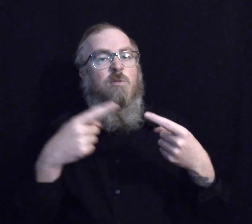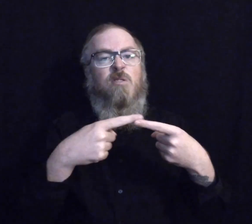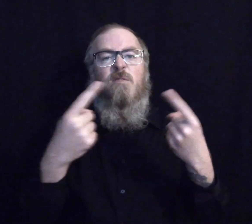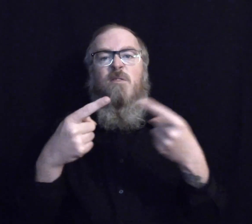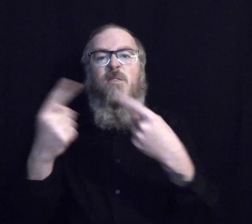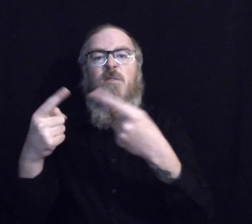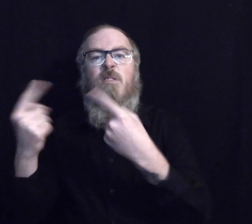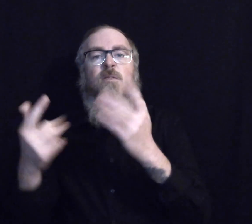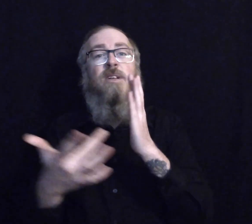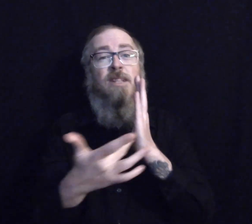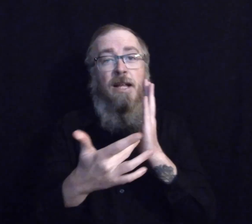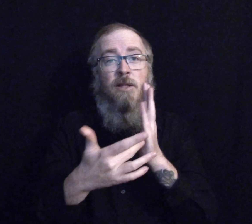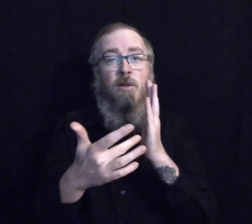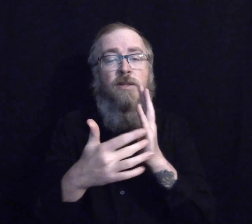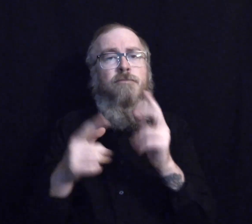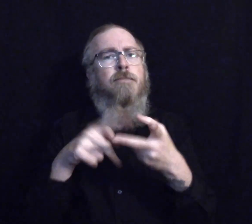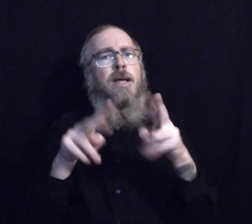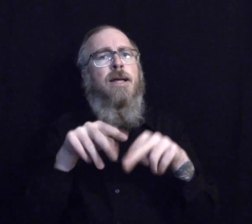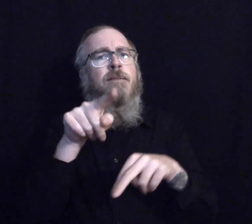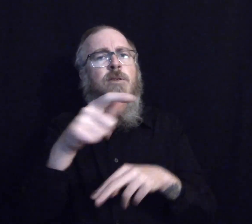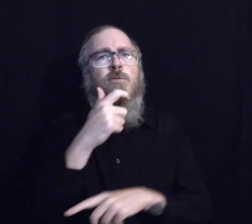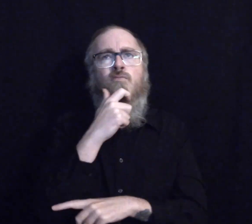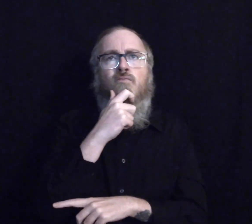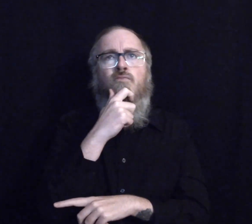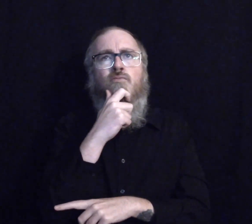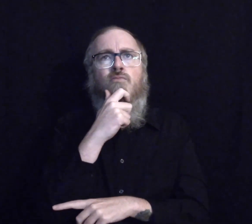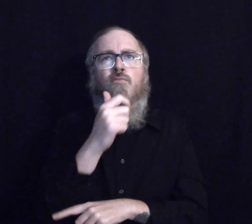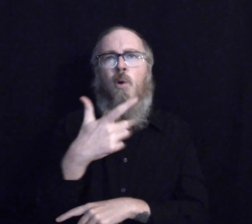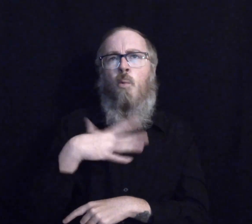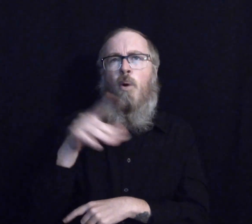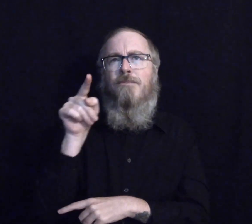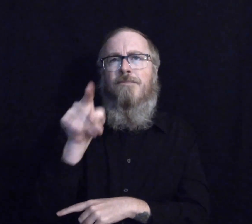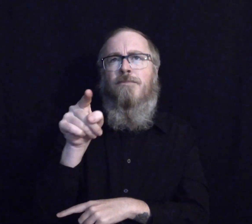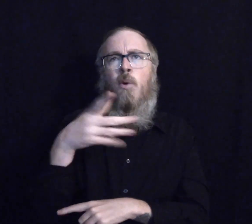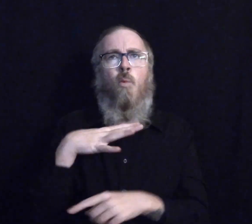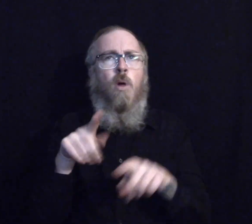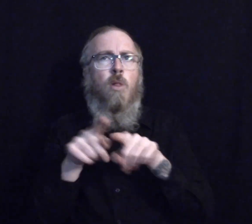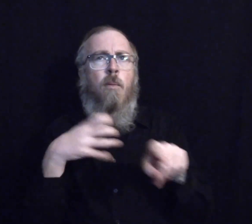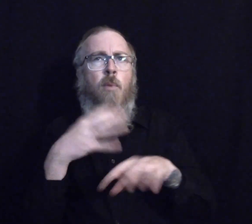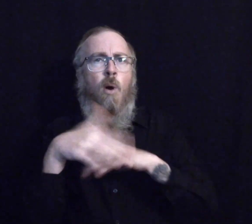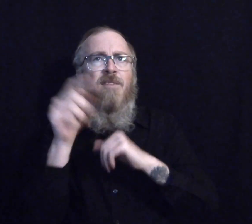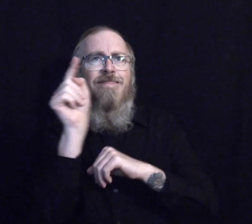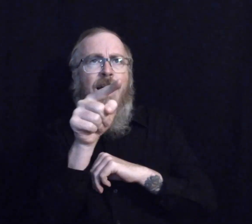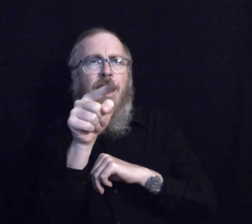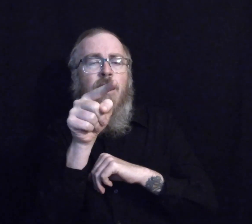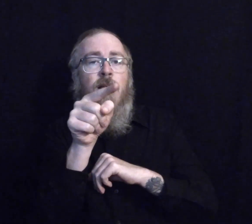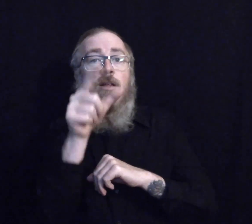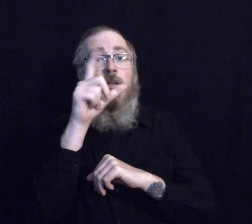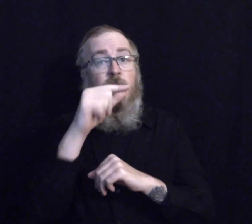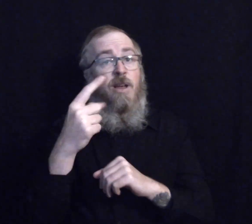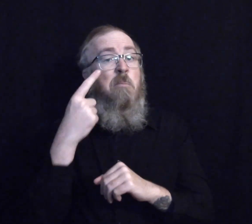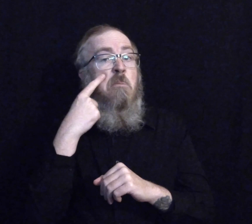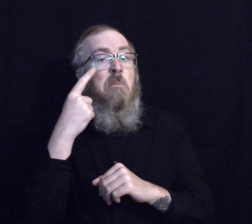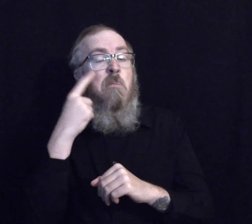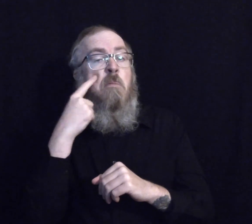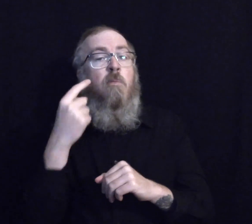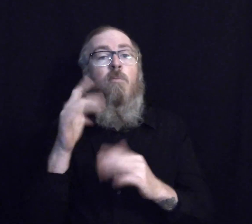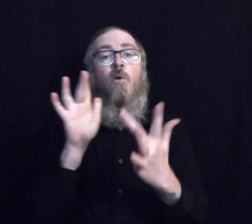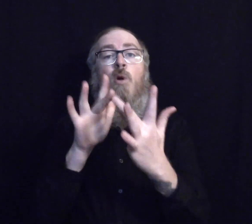This video will cover a variety of technology, and if there's any devices that you're interested in learning more about, you'll find